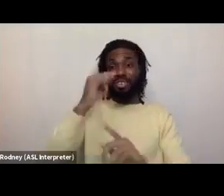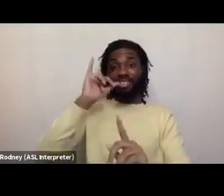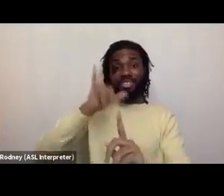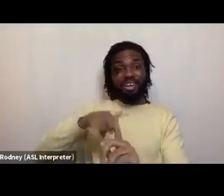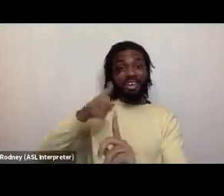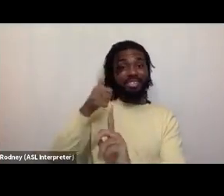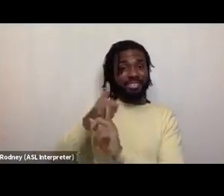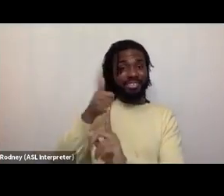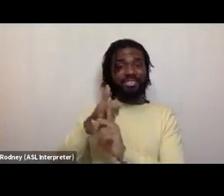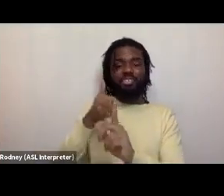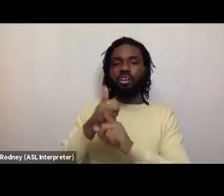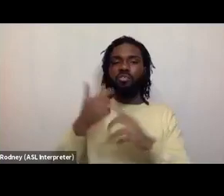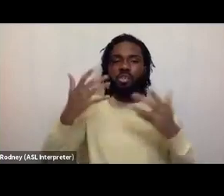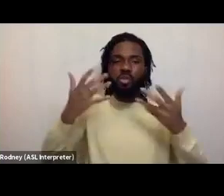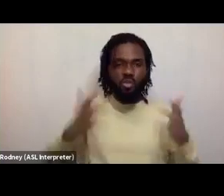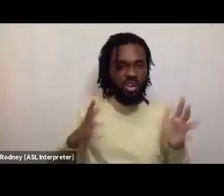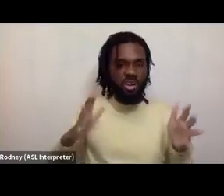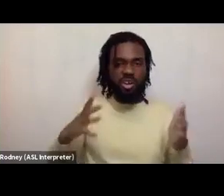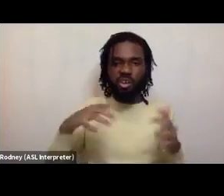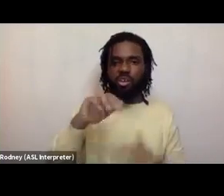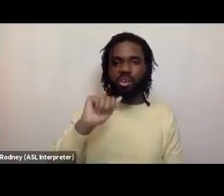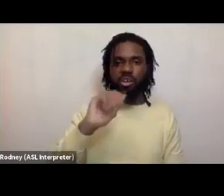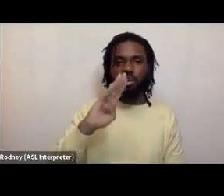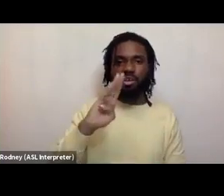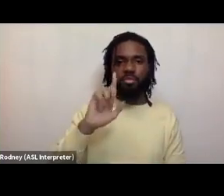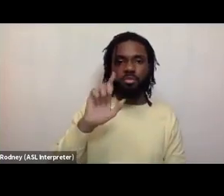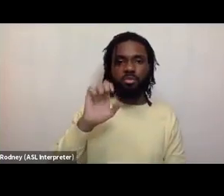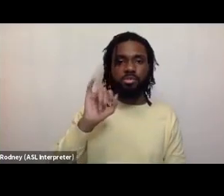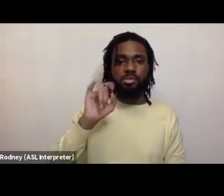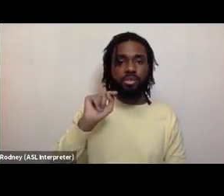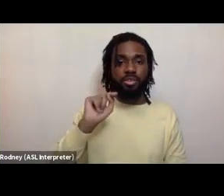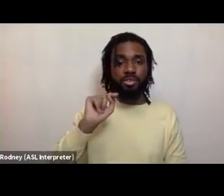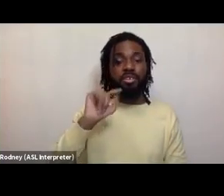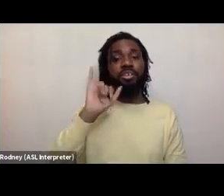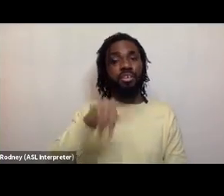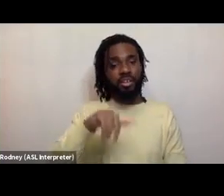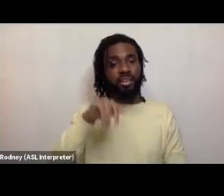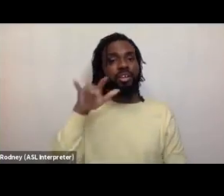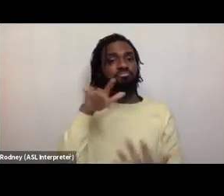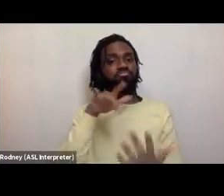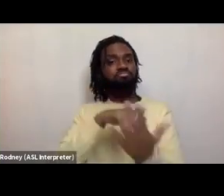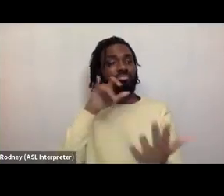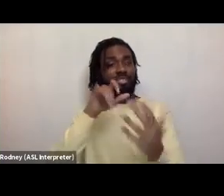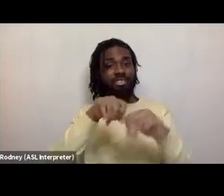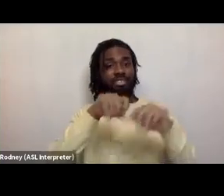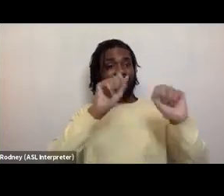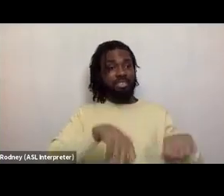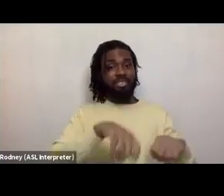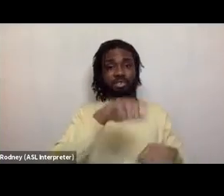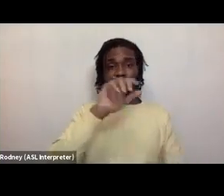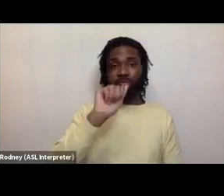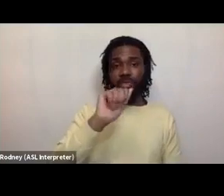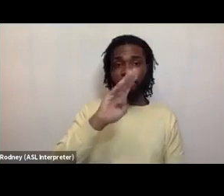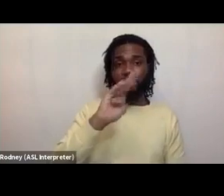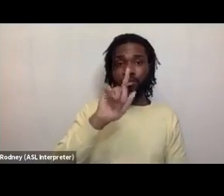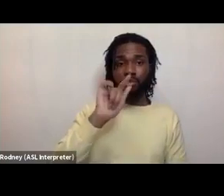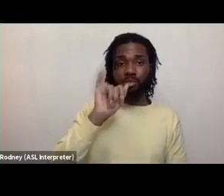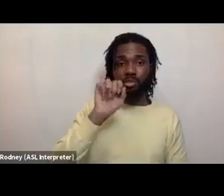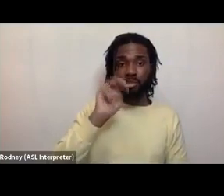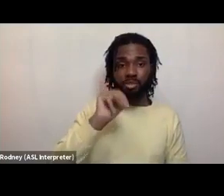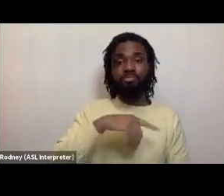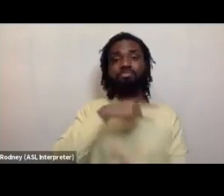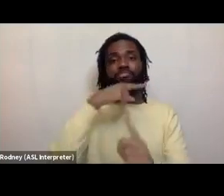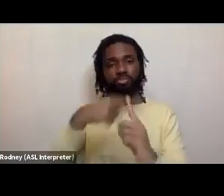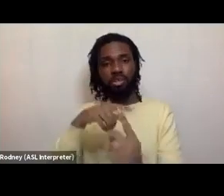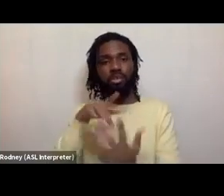inherently ableist, right? It leverages the system of ableism, and it leverages the system